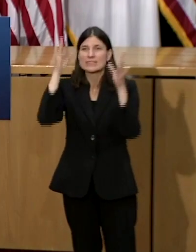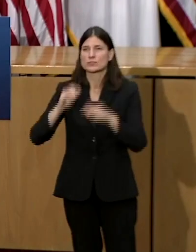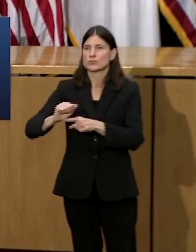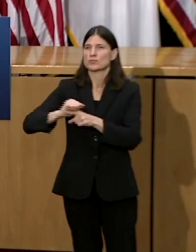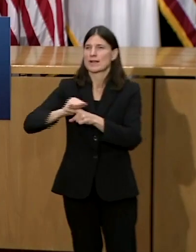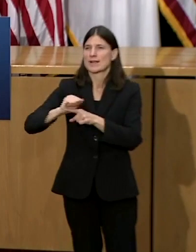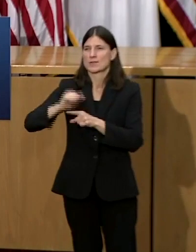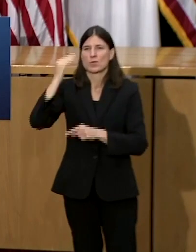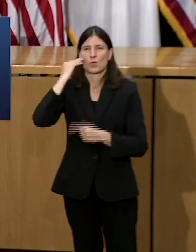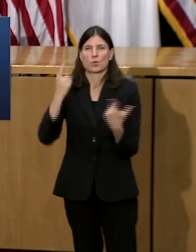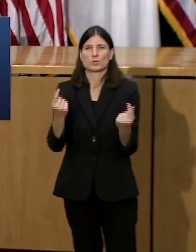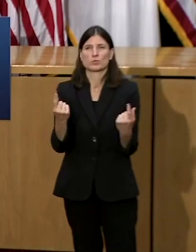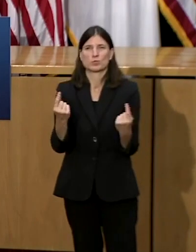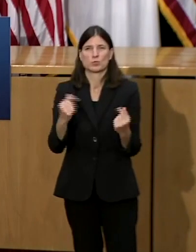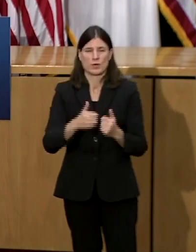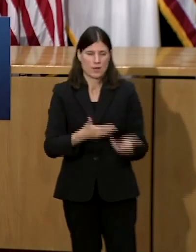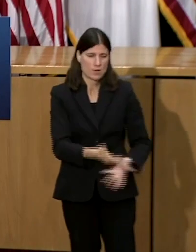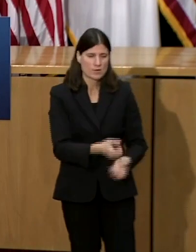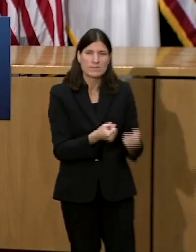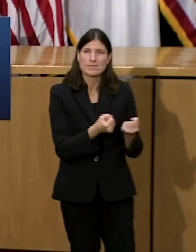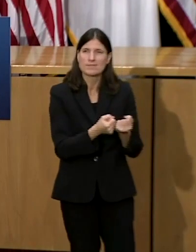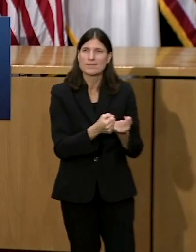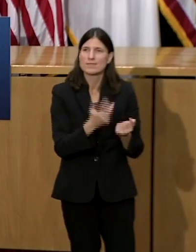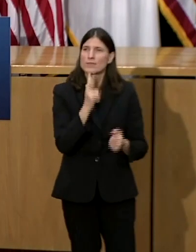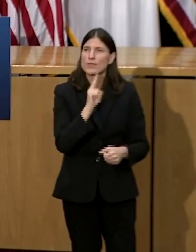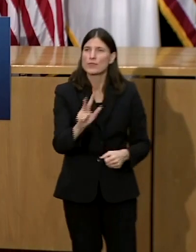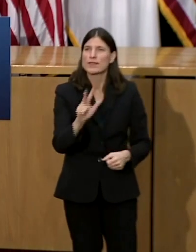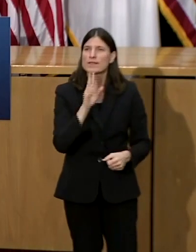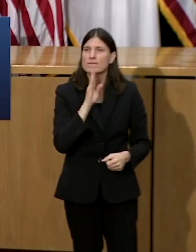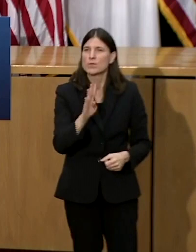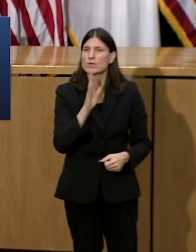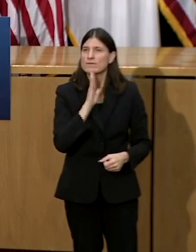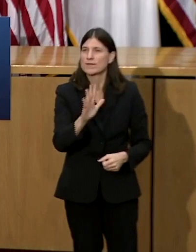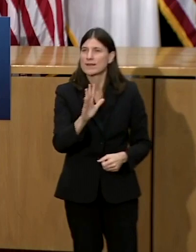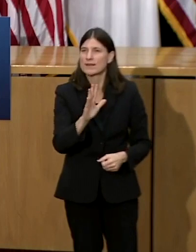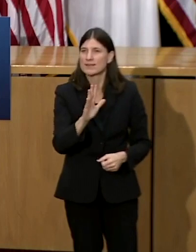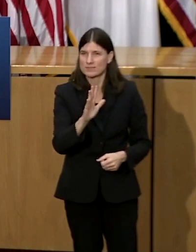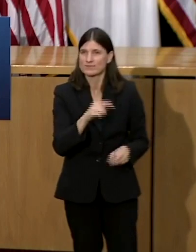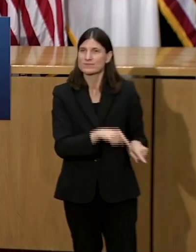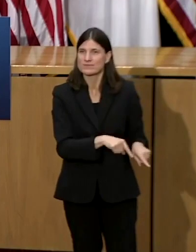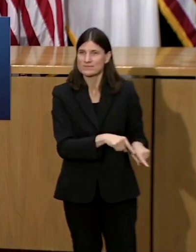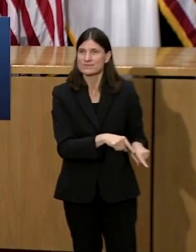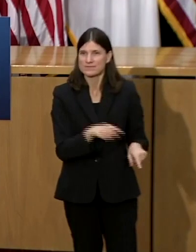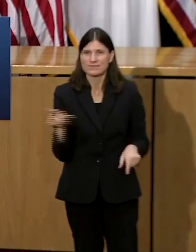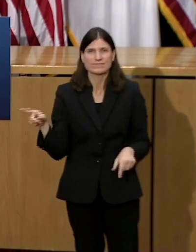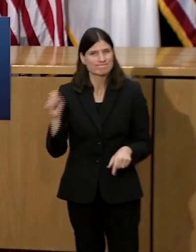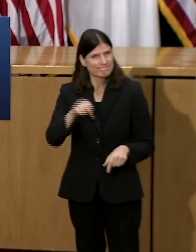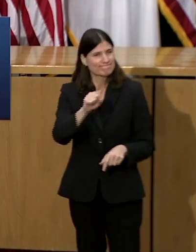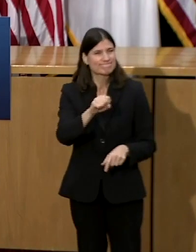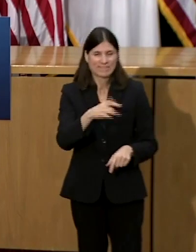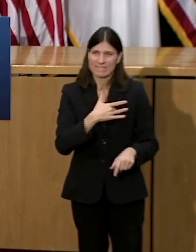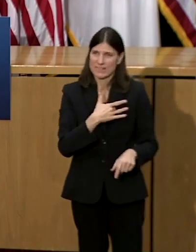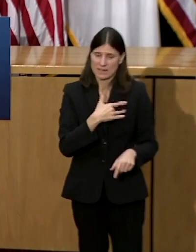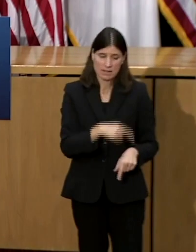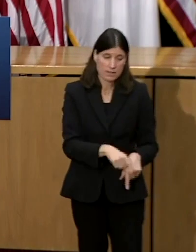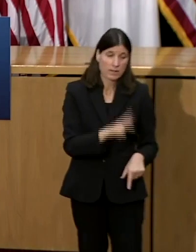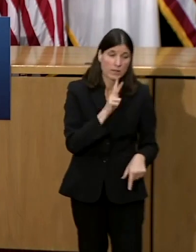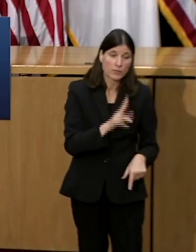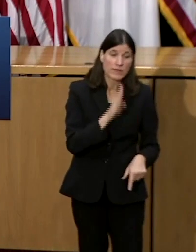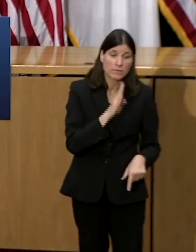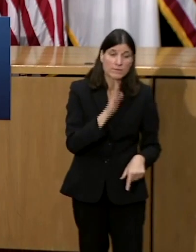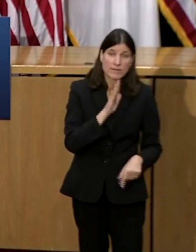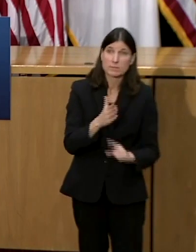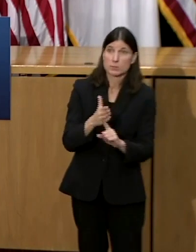very positive about sending kids back to pre-K and early childhood centers, if we can bring those